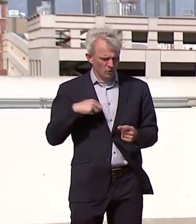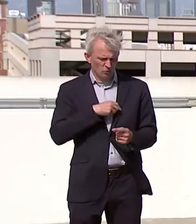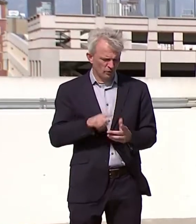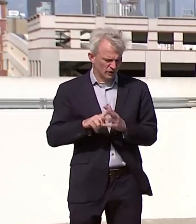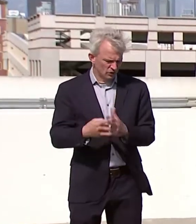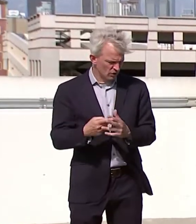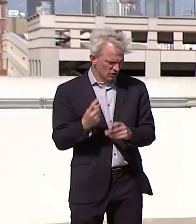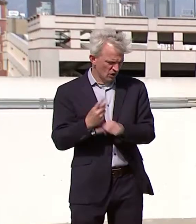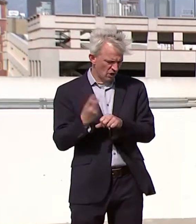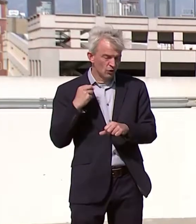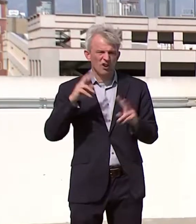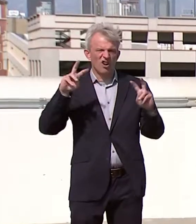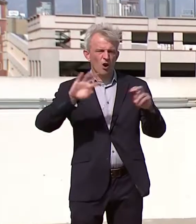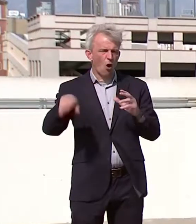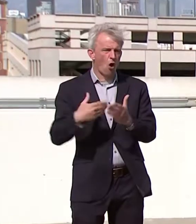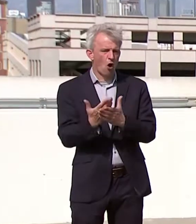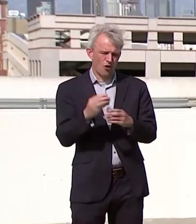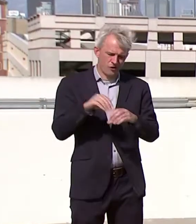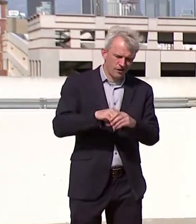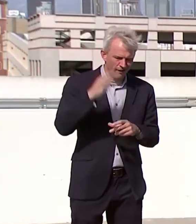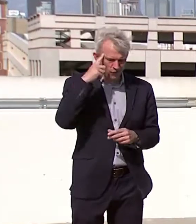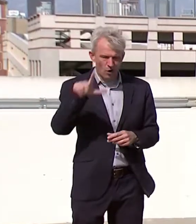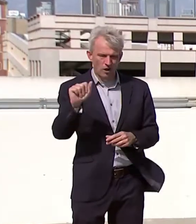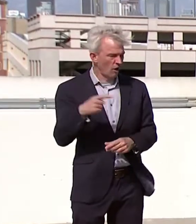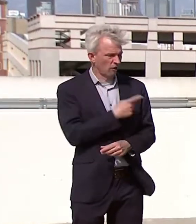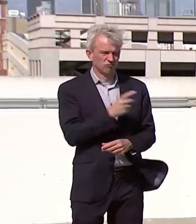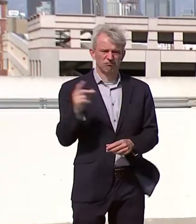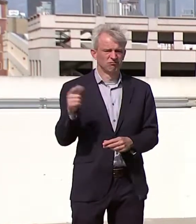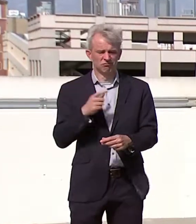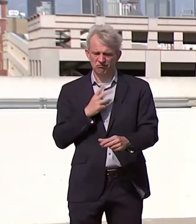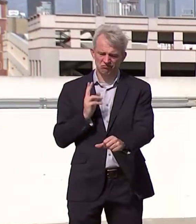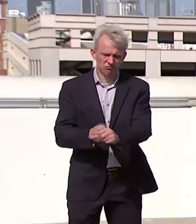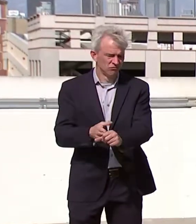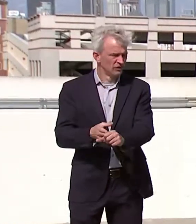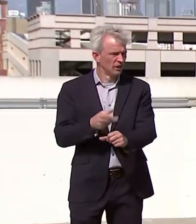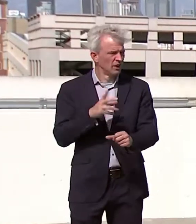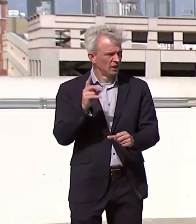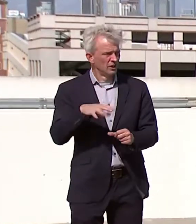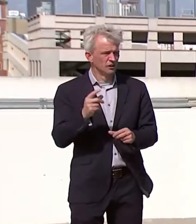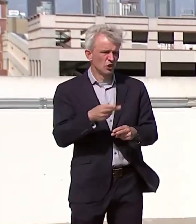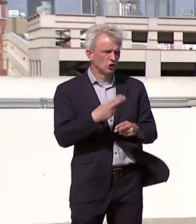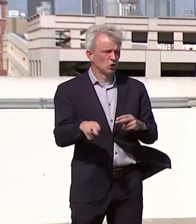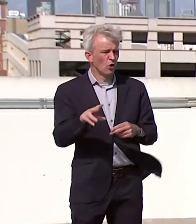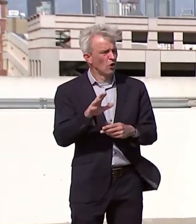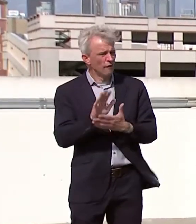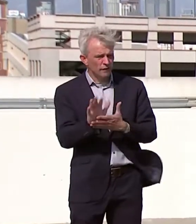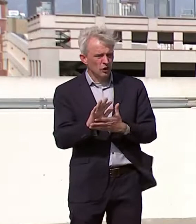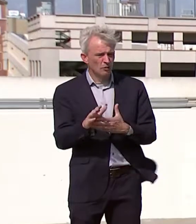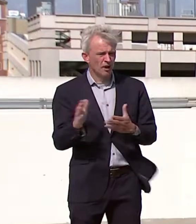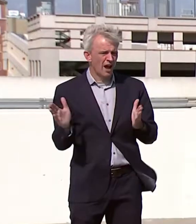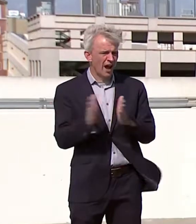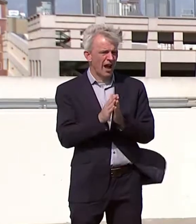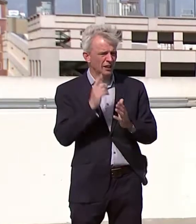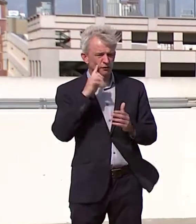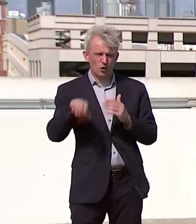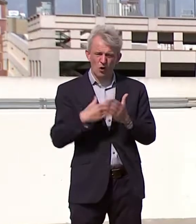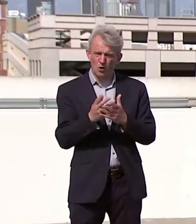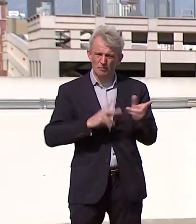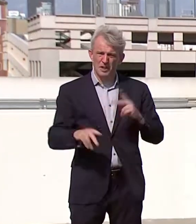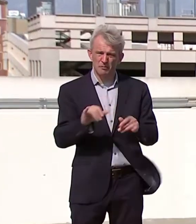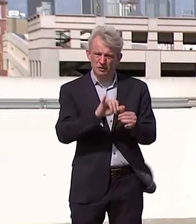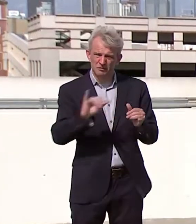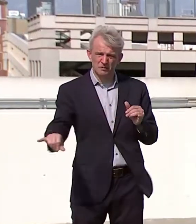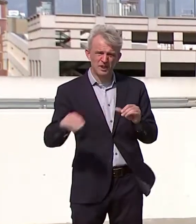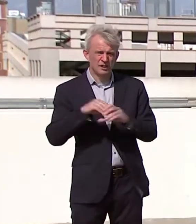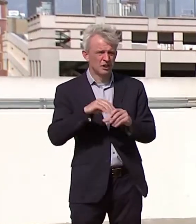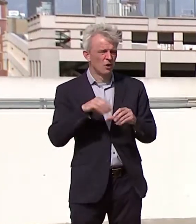All In for LA campaign, he didn't hesitate to join. He appeared in a short film that called on all Angelenos to remain indoors while COVID-19 was